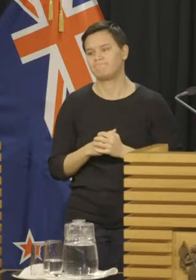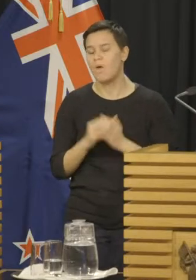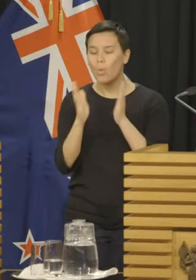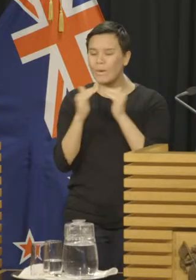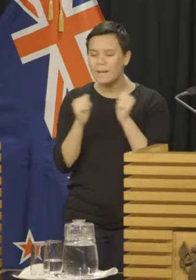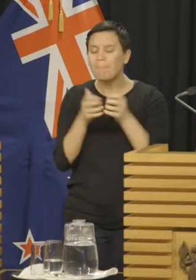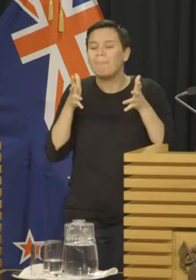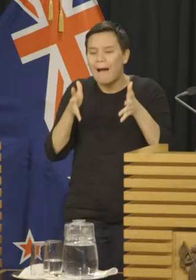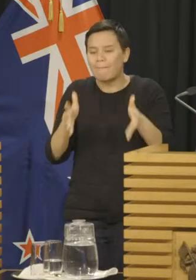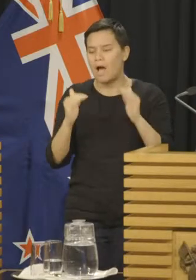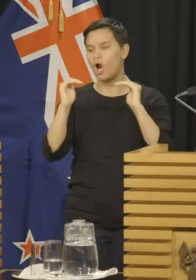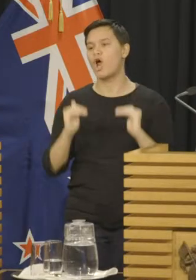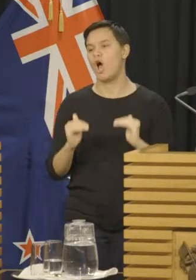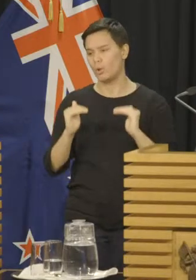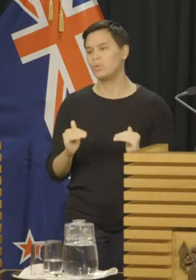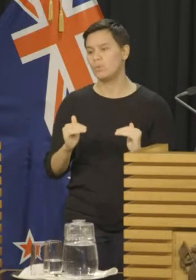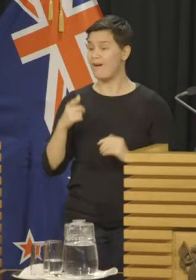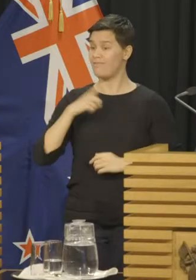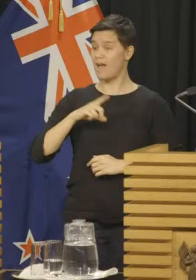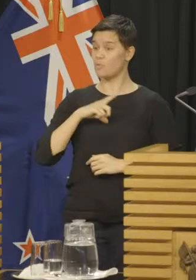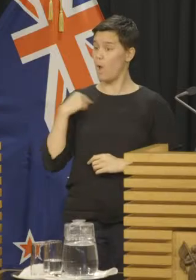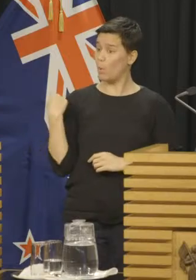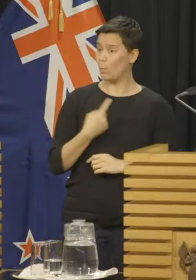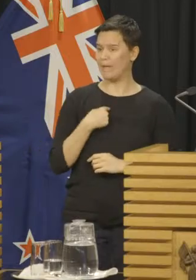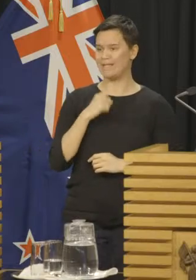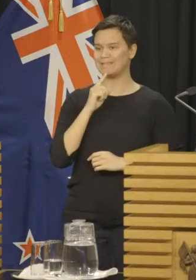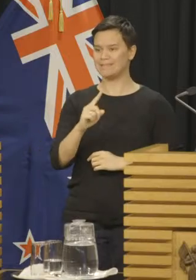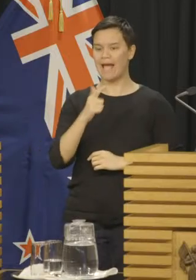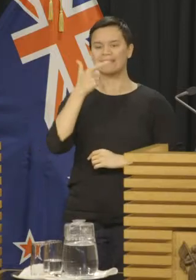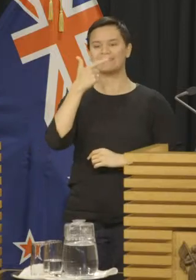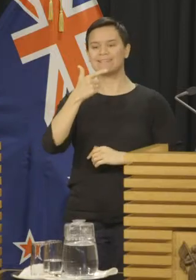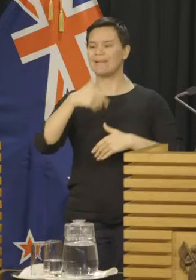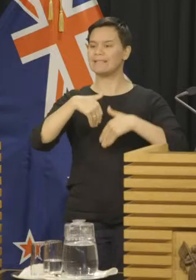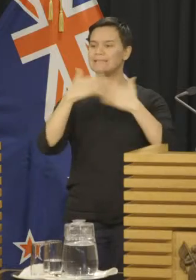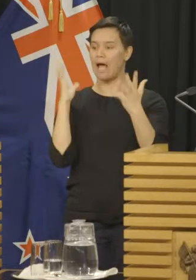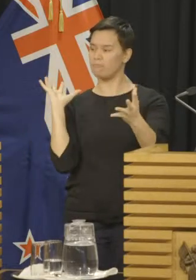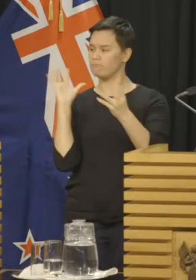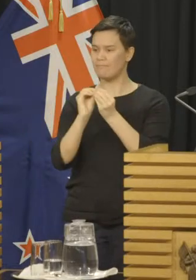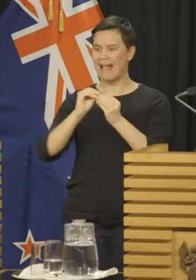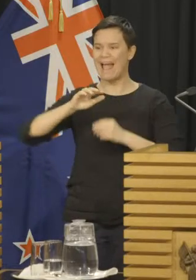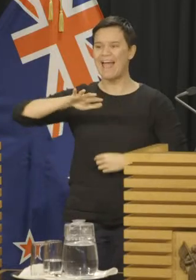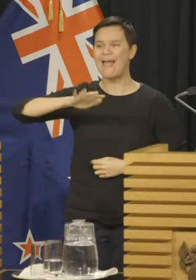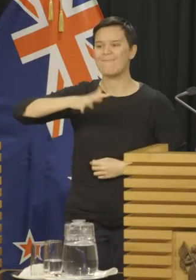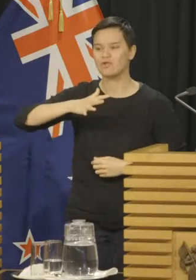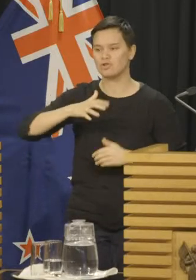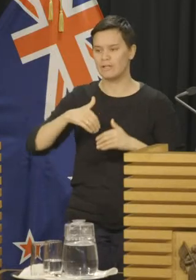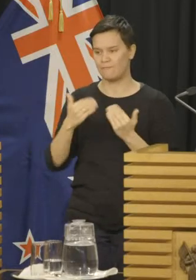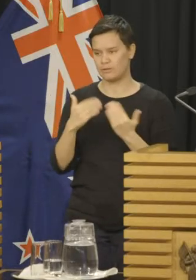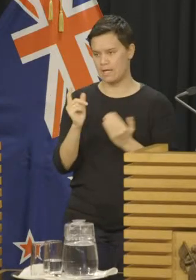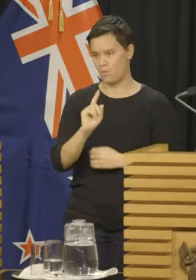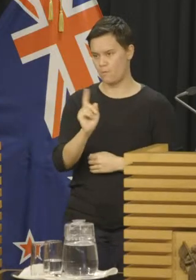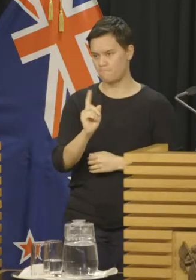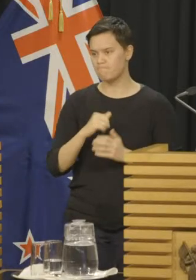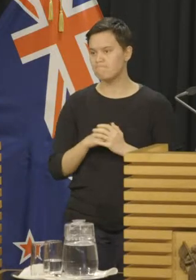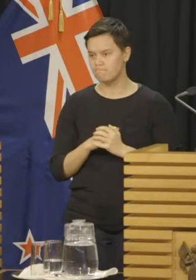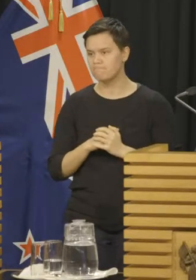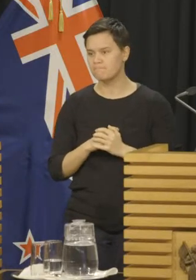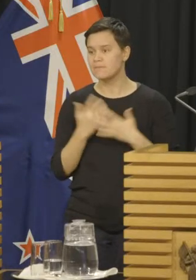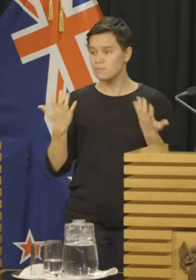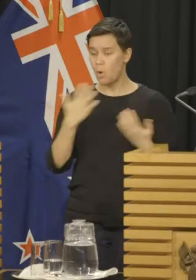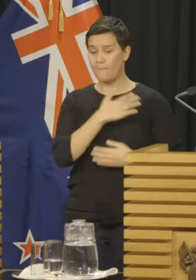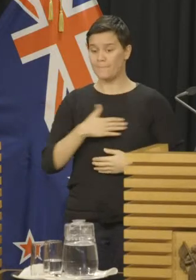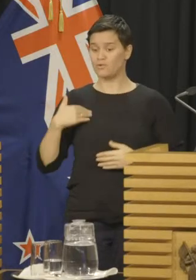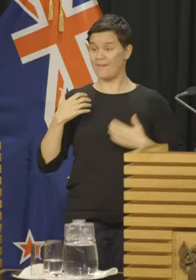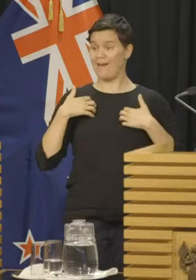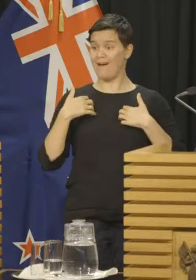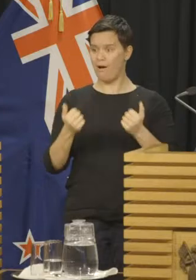been. That's why we've always used the 7-day rolling. I think clearly you're hearing from us that we would like to see that testing higher, and the Minister is working actively to